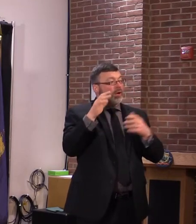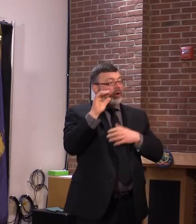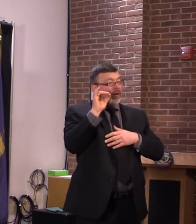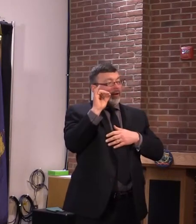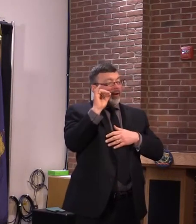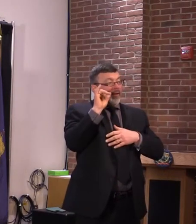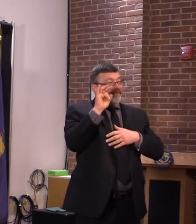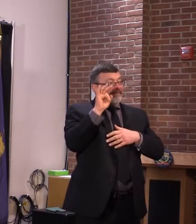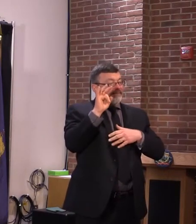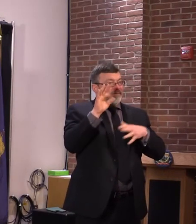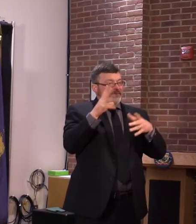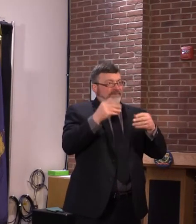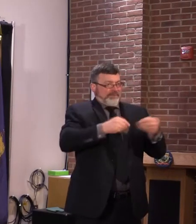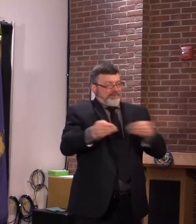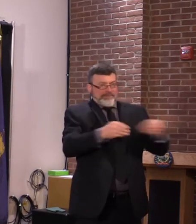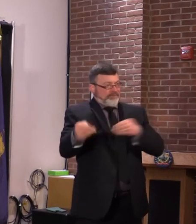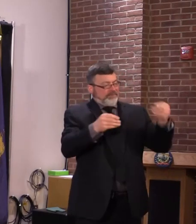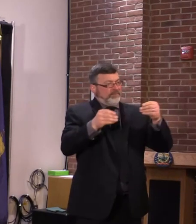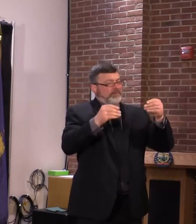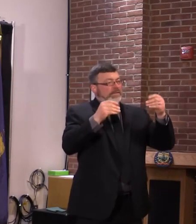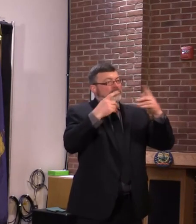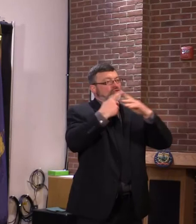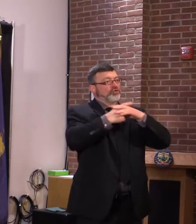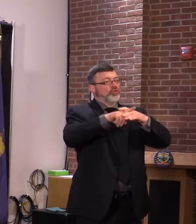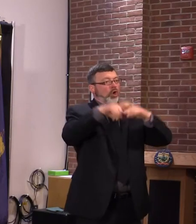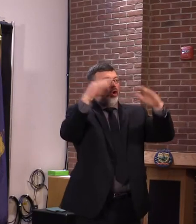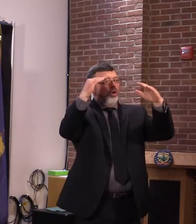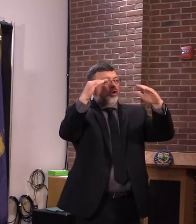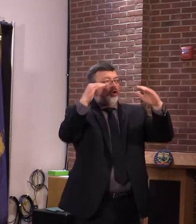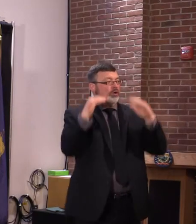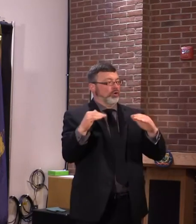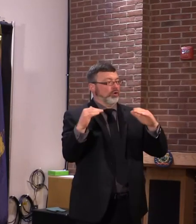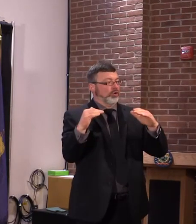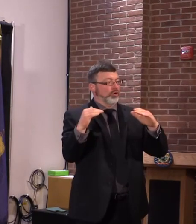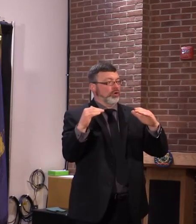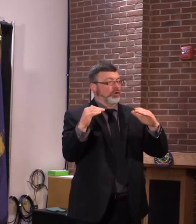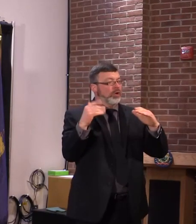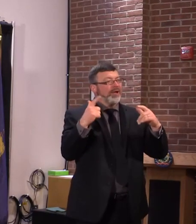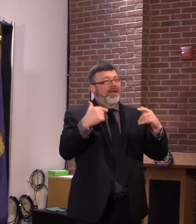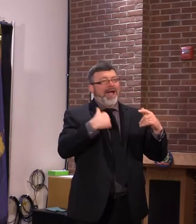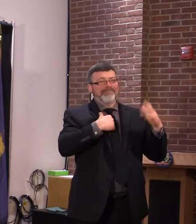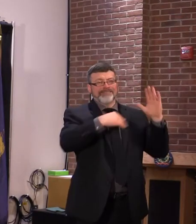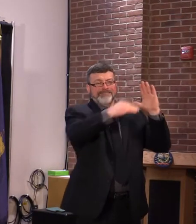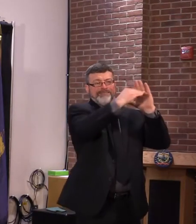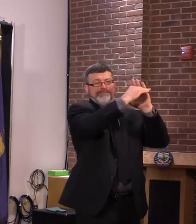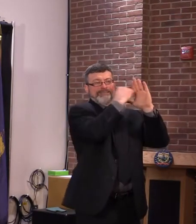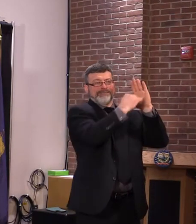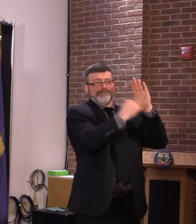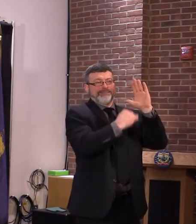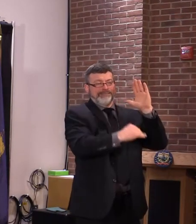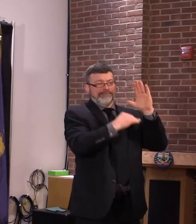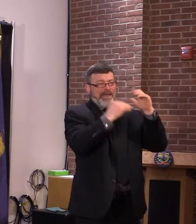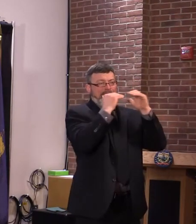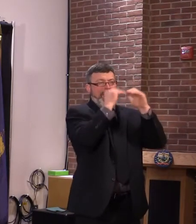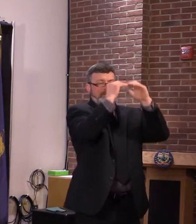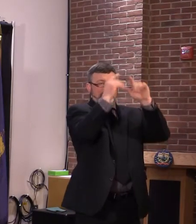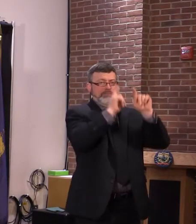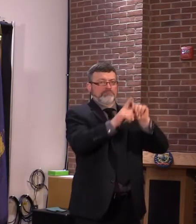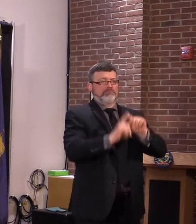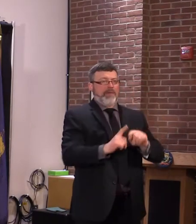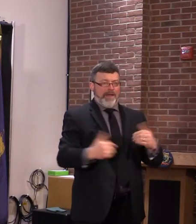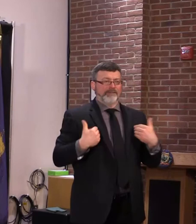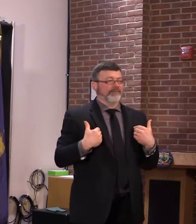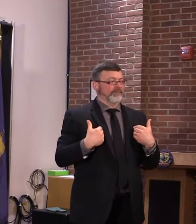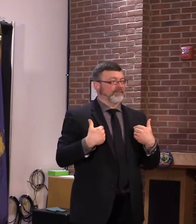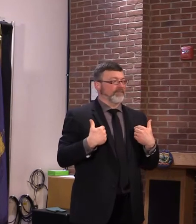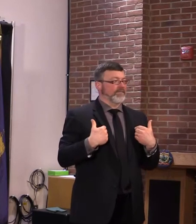substantial, more in the low to moderate range, because that indicates that a lot has happened in your external environment that will enable